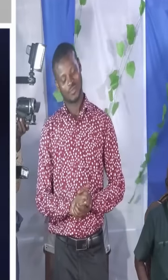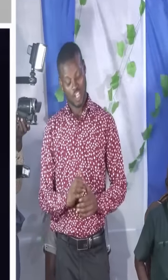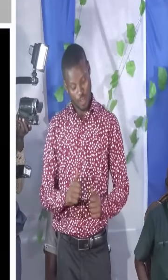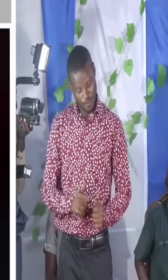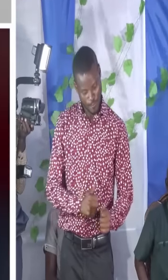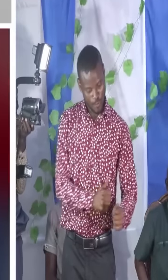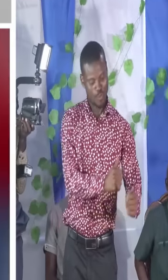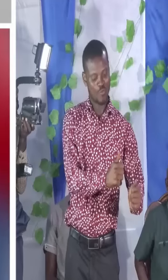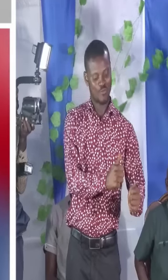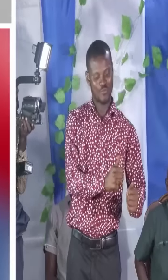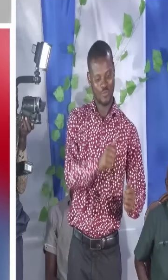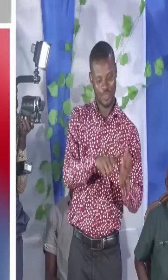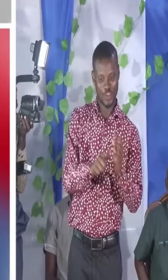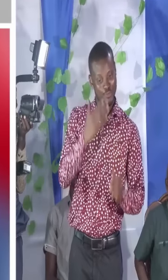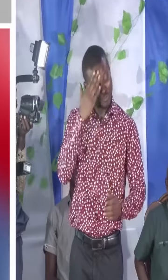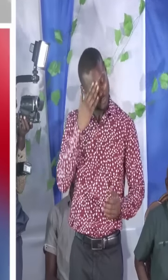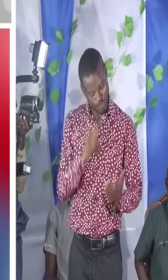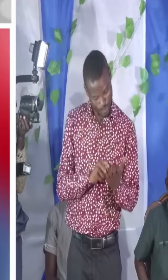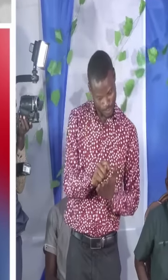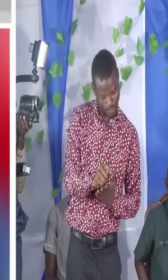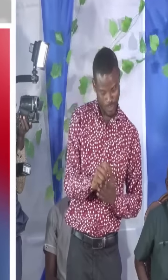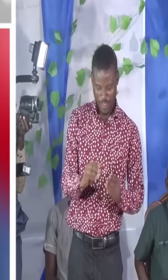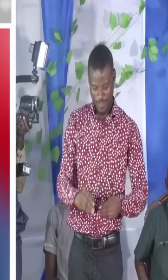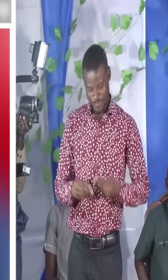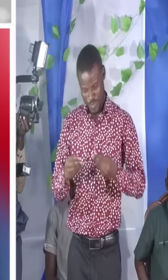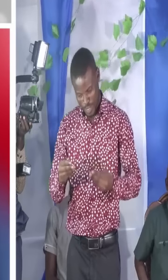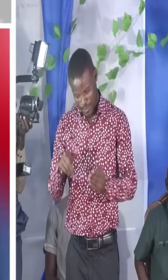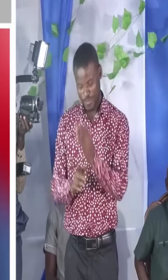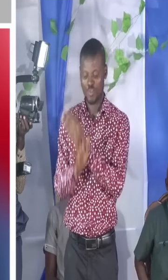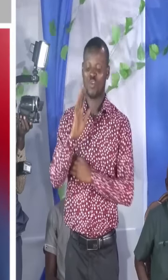na ada kwan ya na give and it will be given unto you